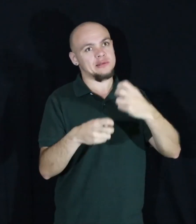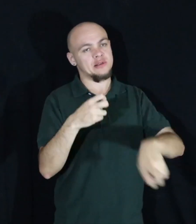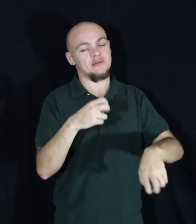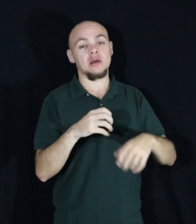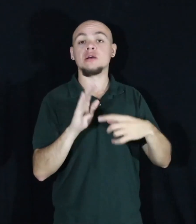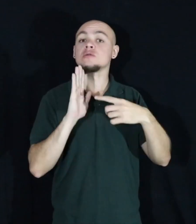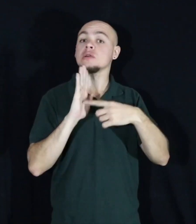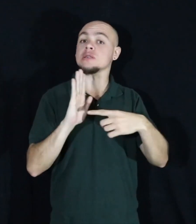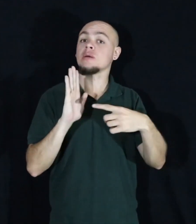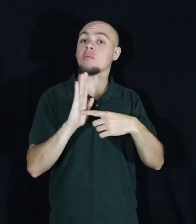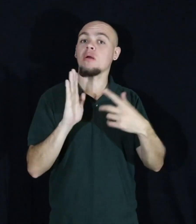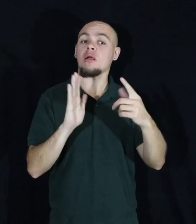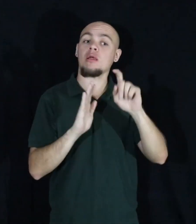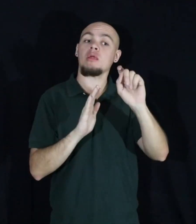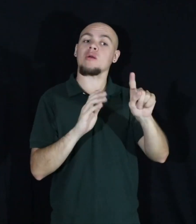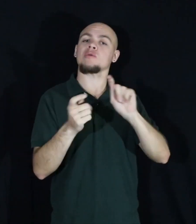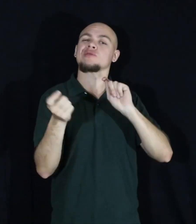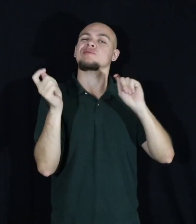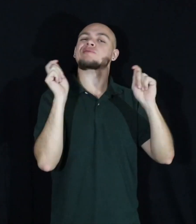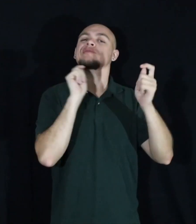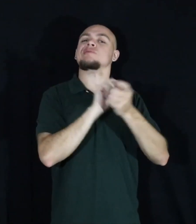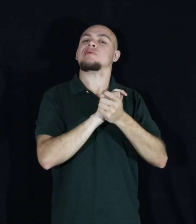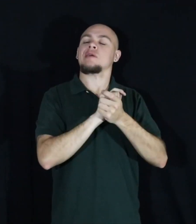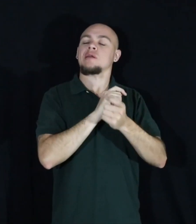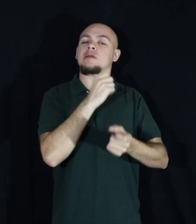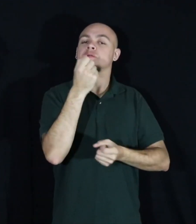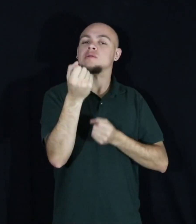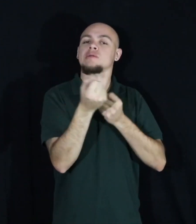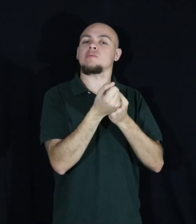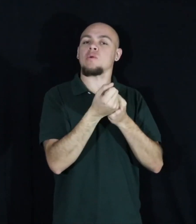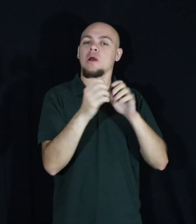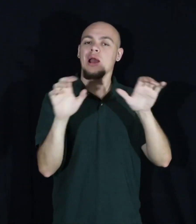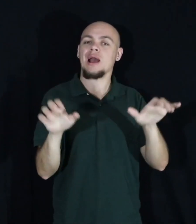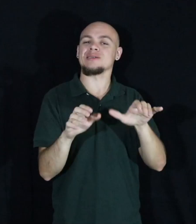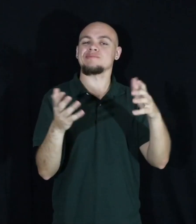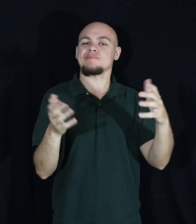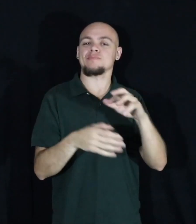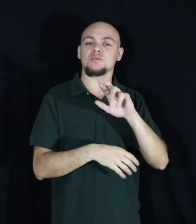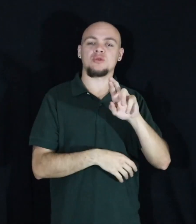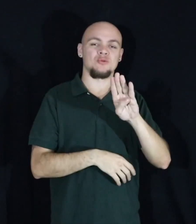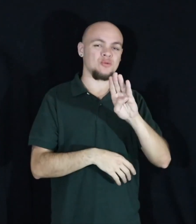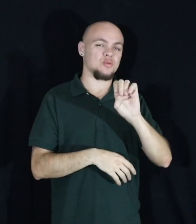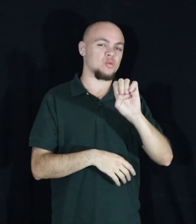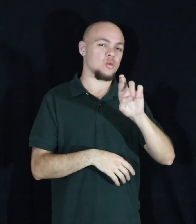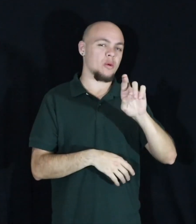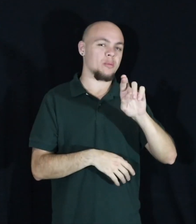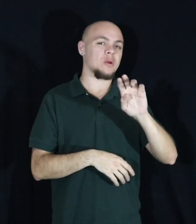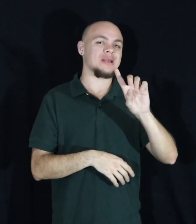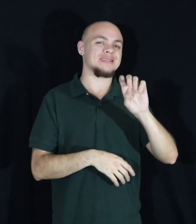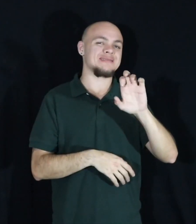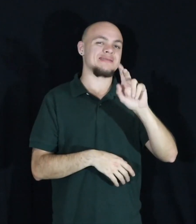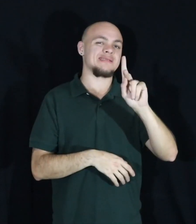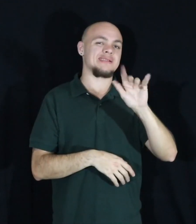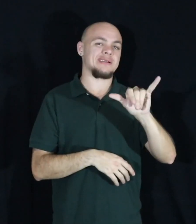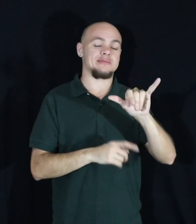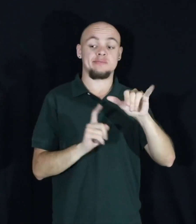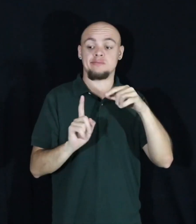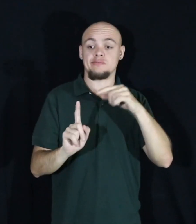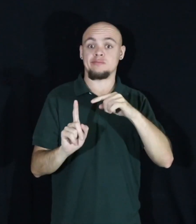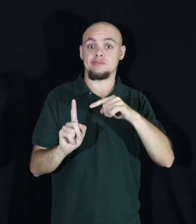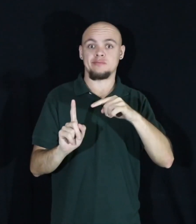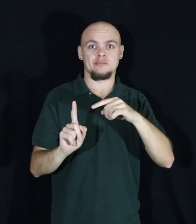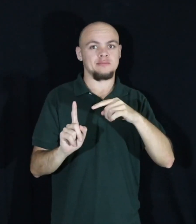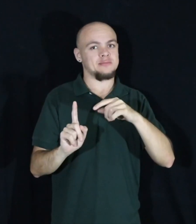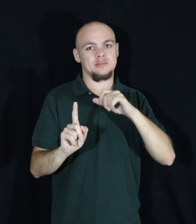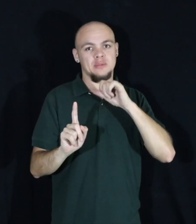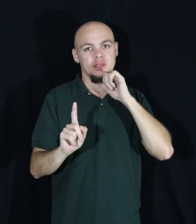of changing the question in order to enable action can be found in the rubber ducky. But by the way, rubber duckies are